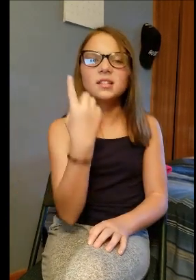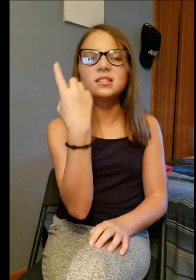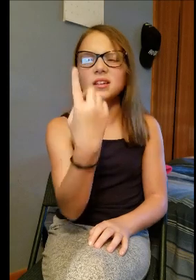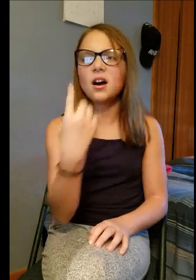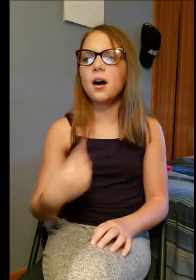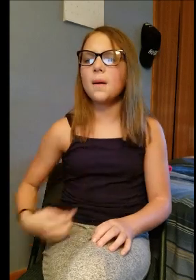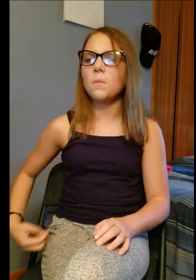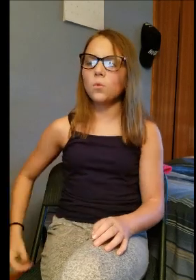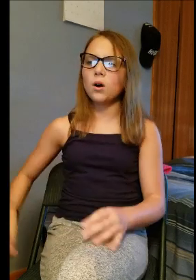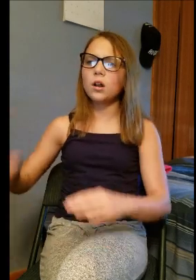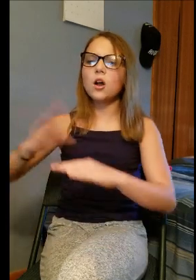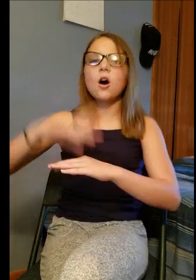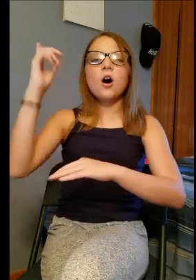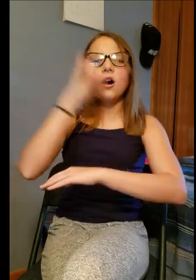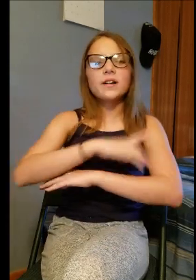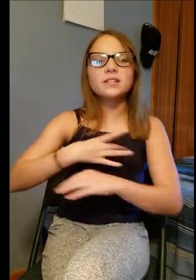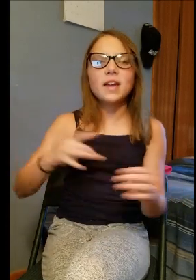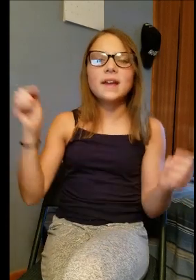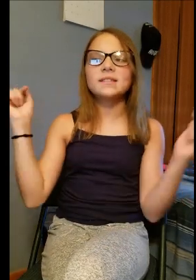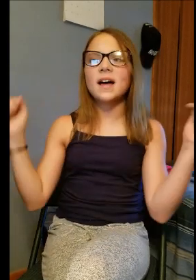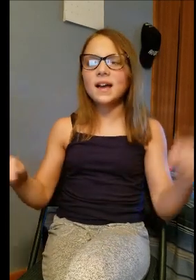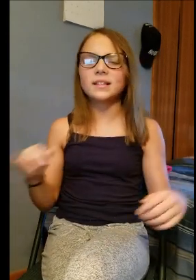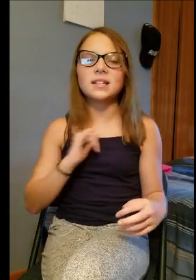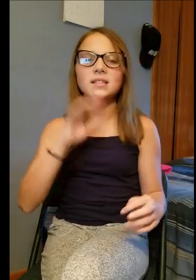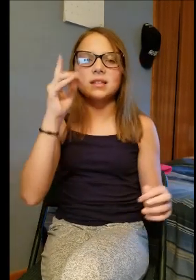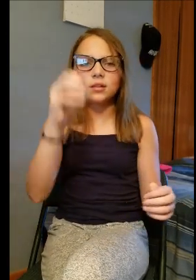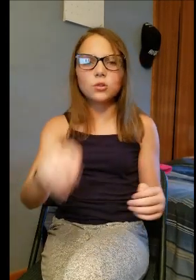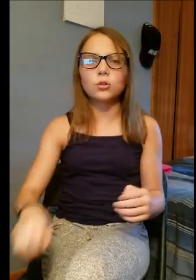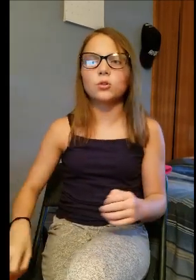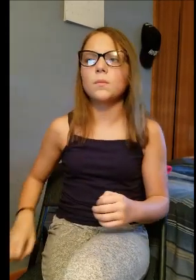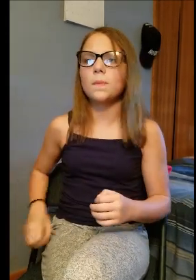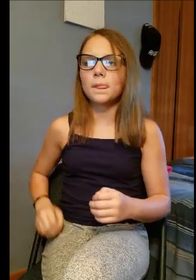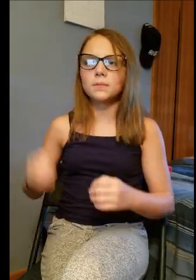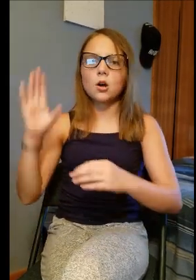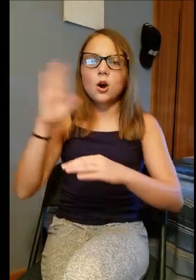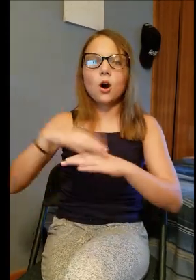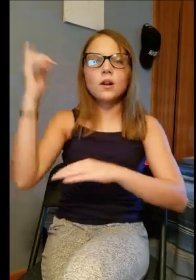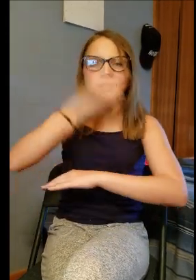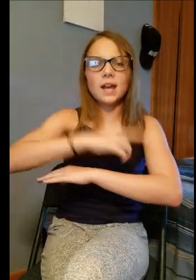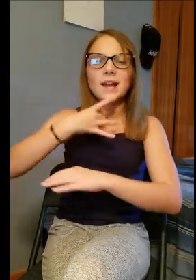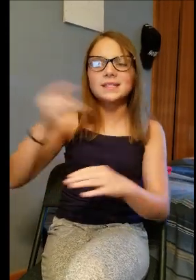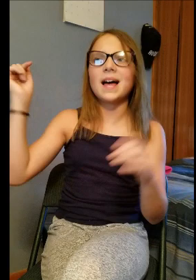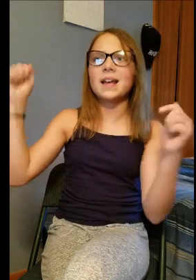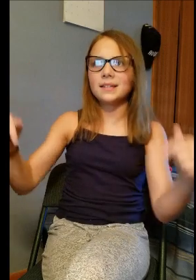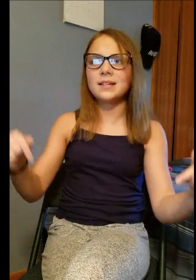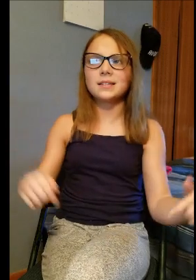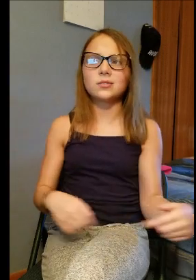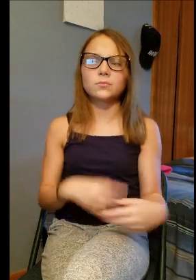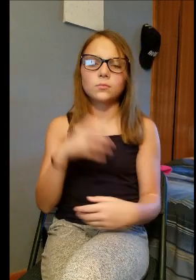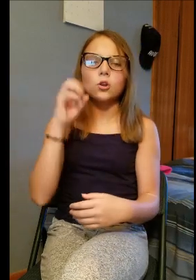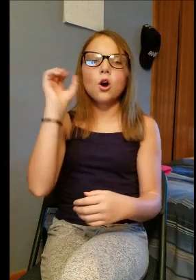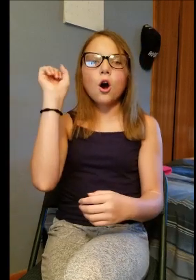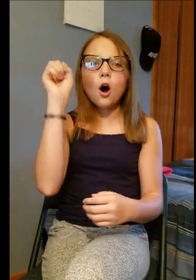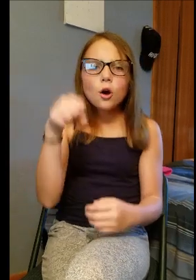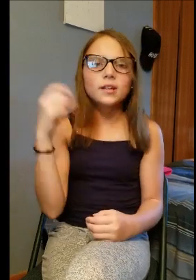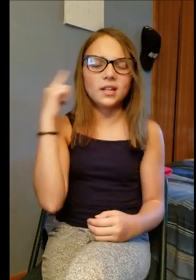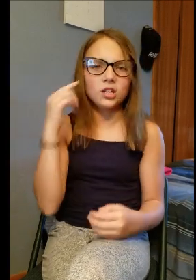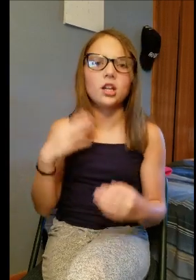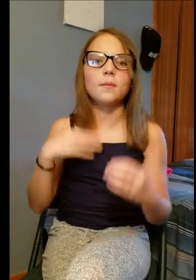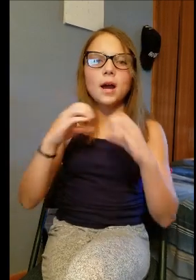someone I need someone like this I do On like this On days like this Oh, can you hear my